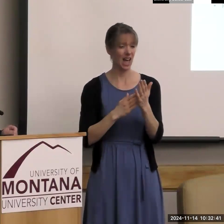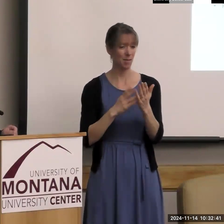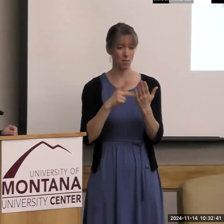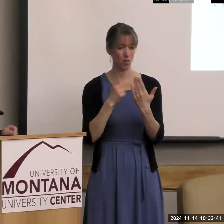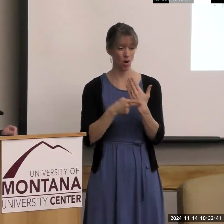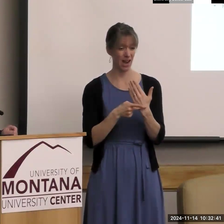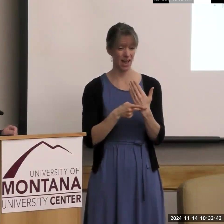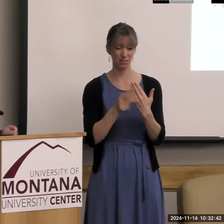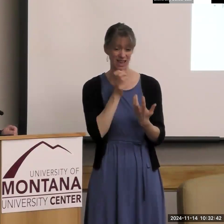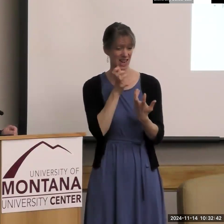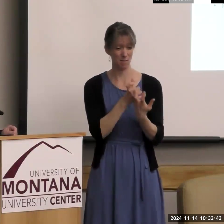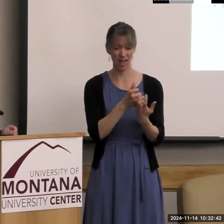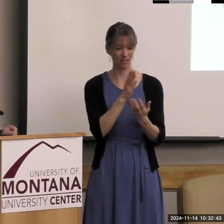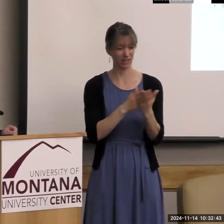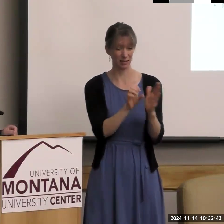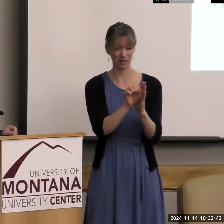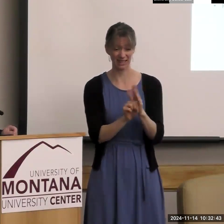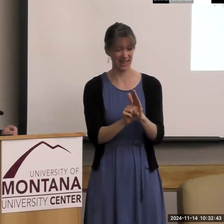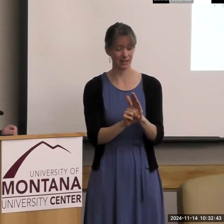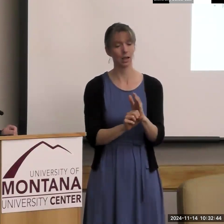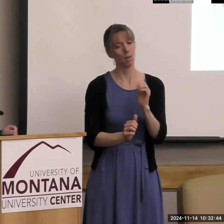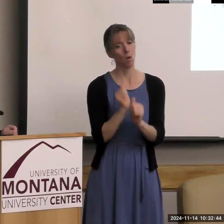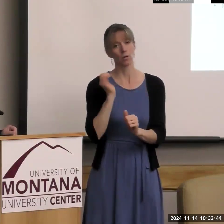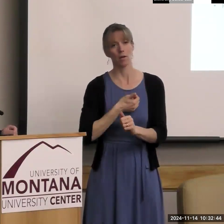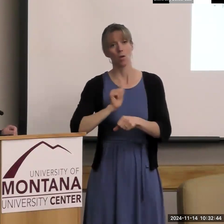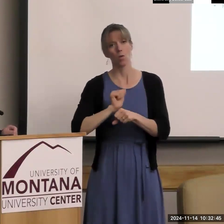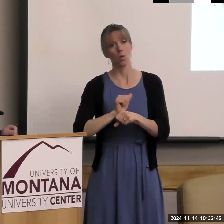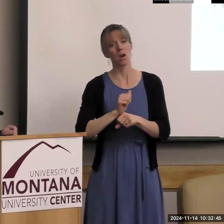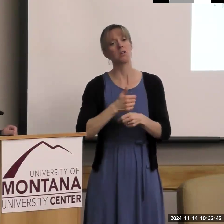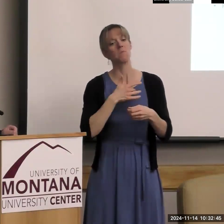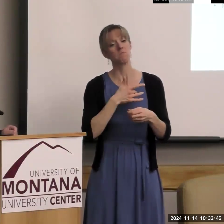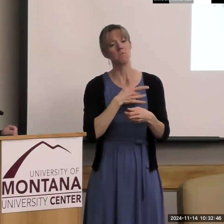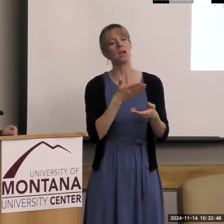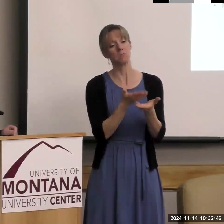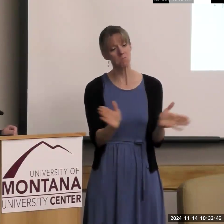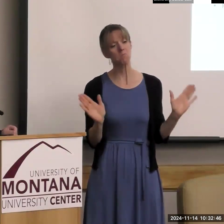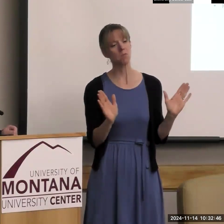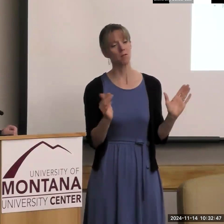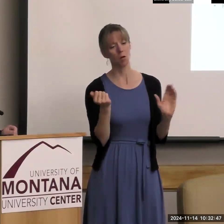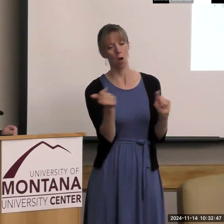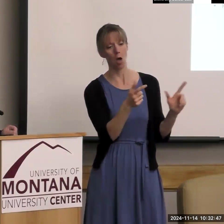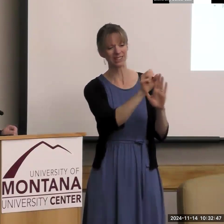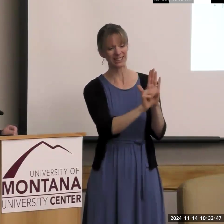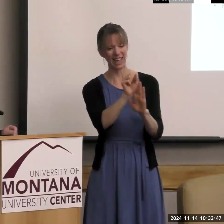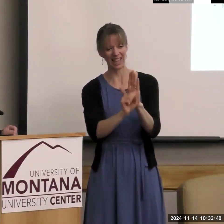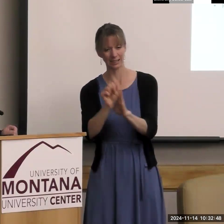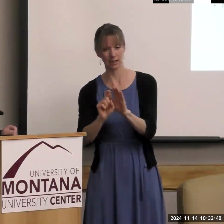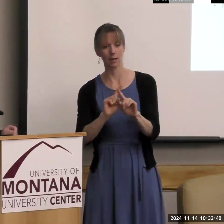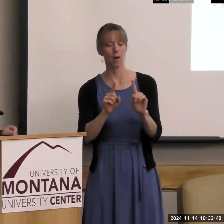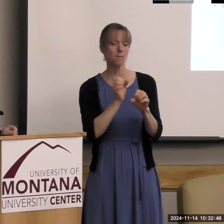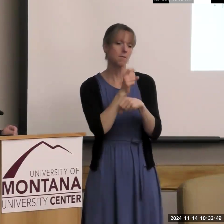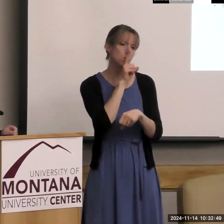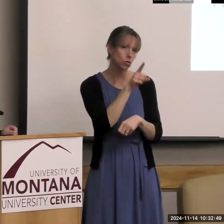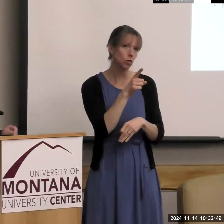states. Most of what we do is generally acceptable across the board, but we do try to make sure that